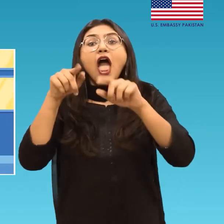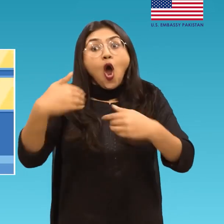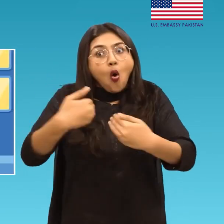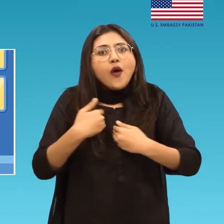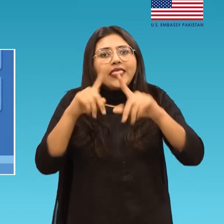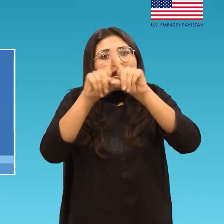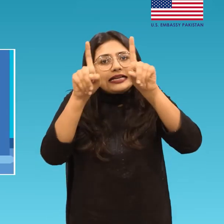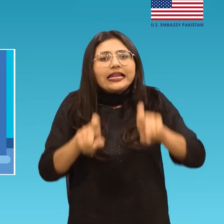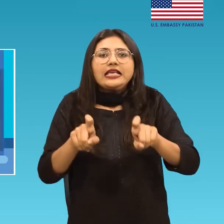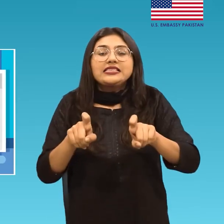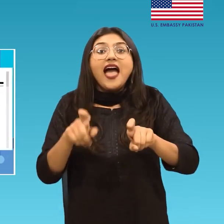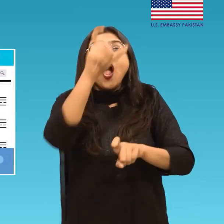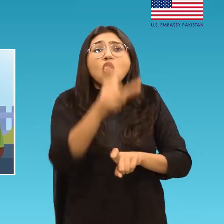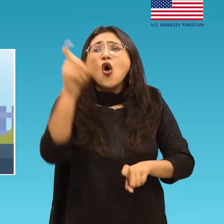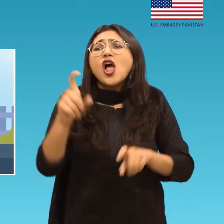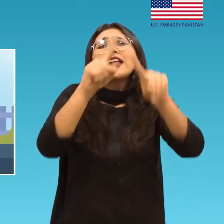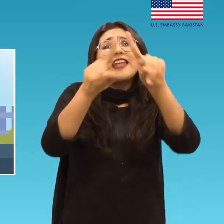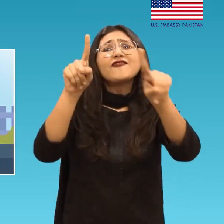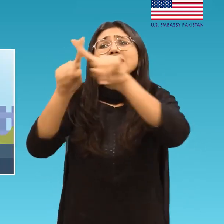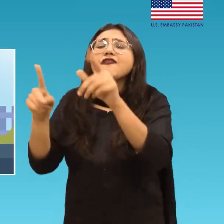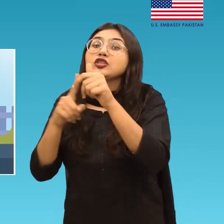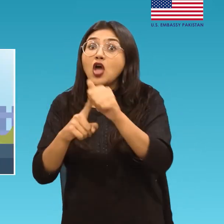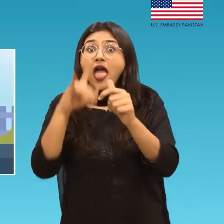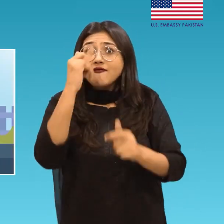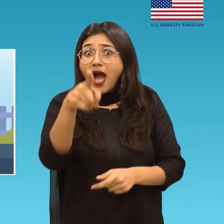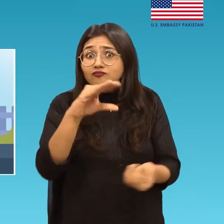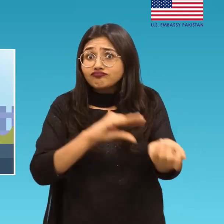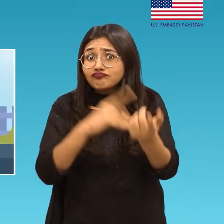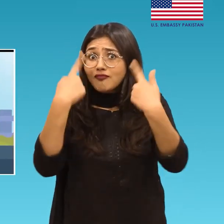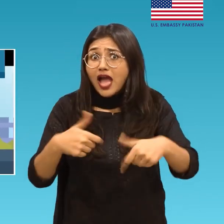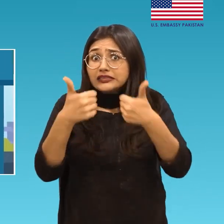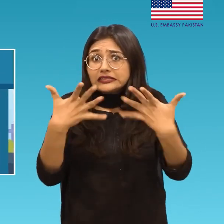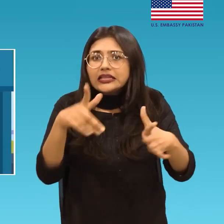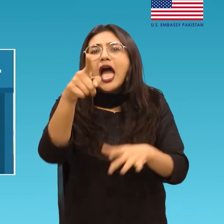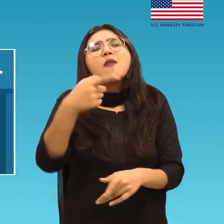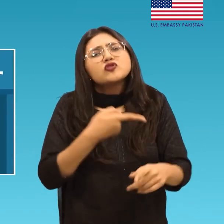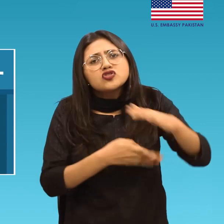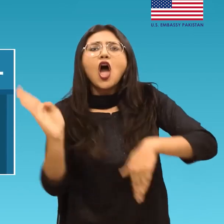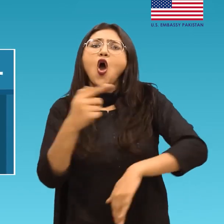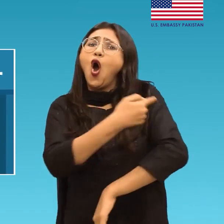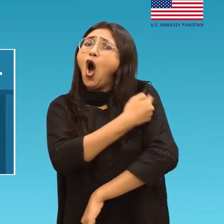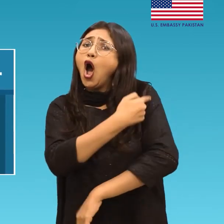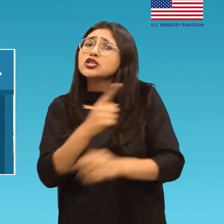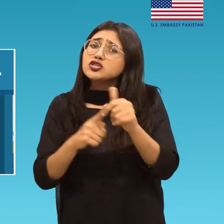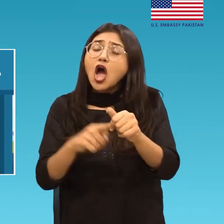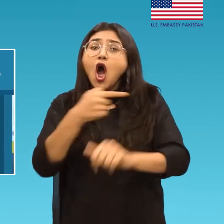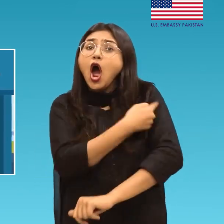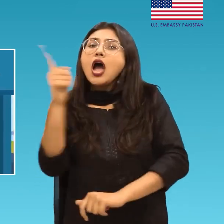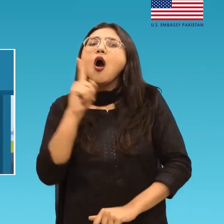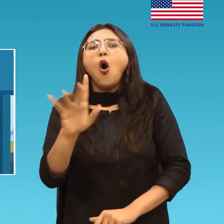only and may vary for each individual if you are not feeling well you should immediately consult a medical practitioner to have an accurate